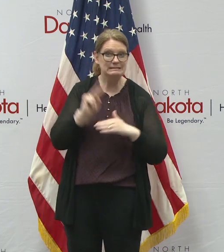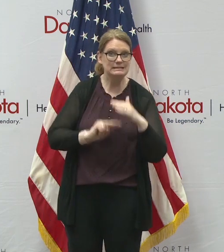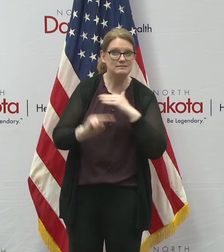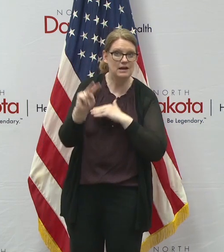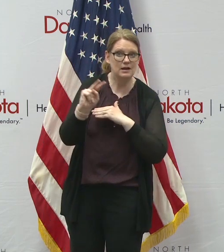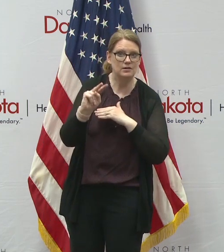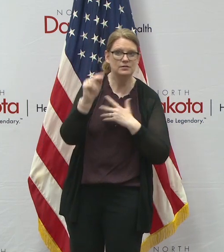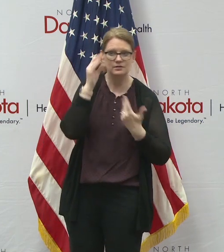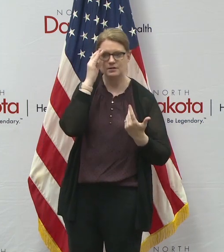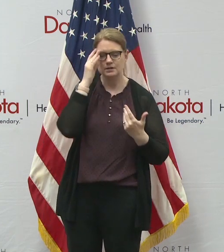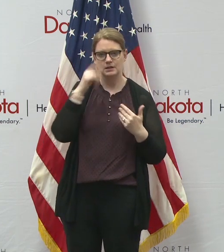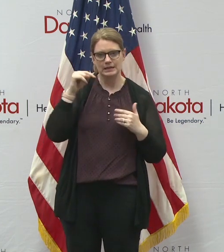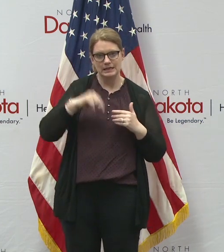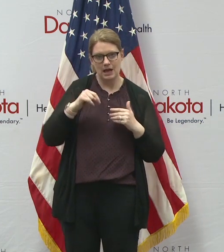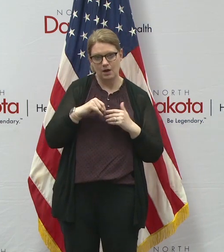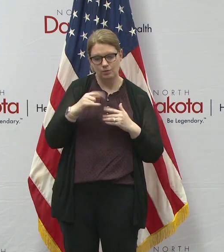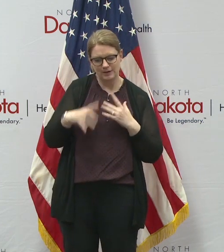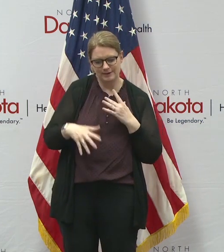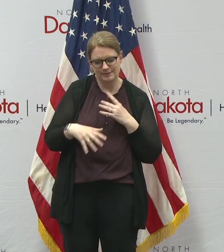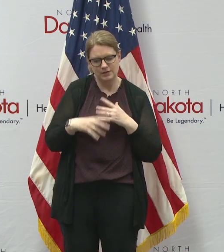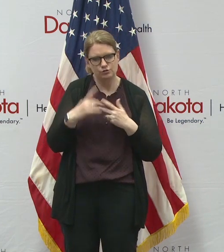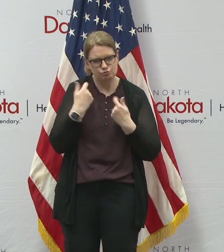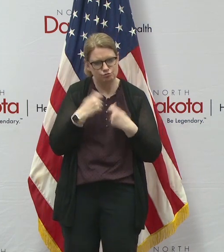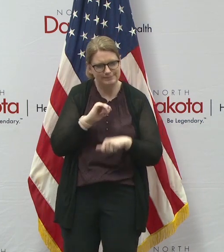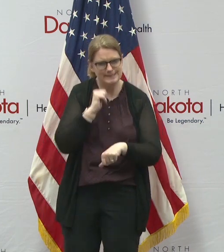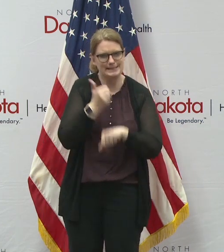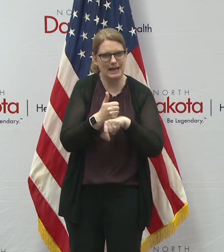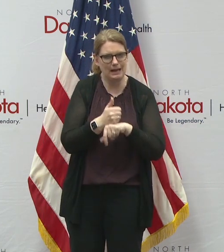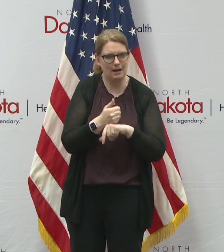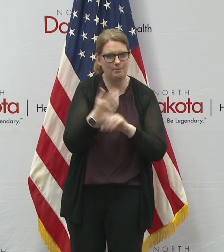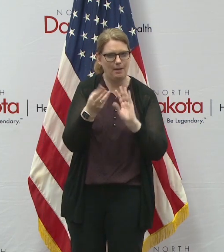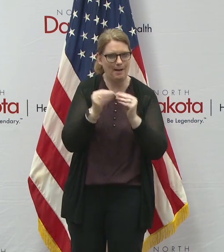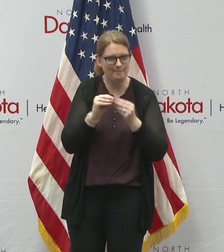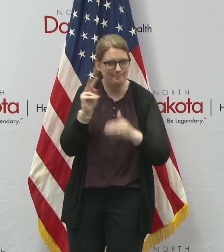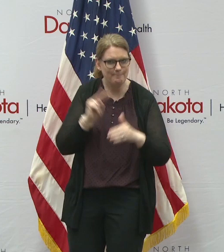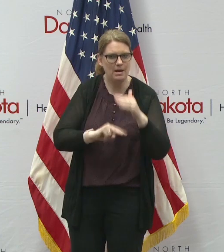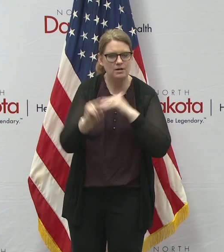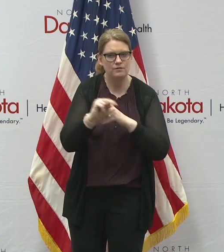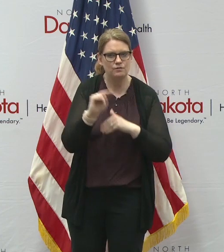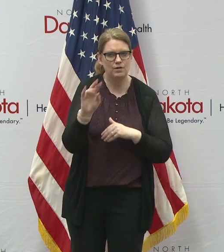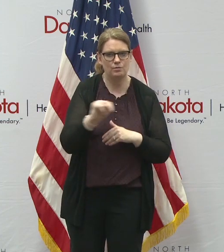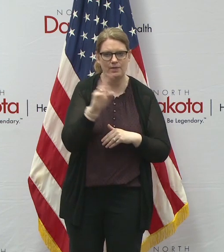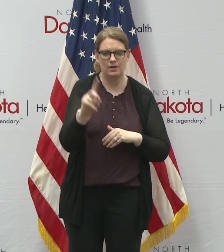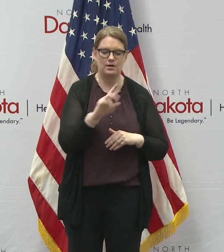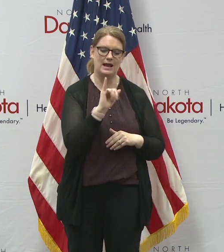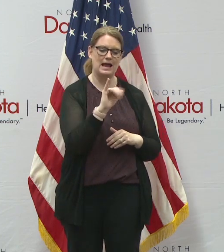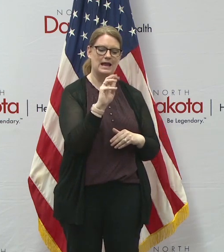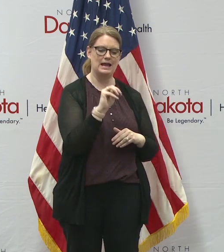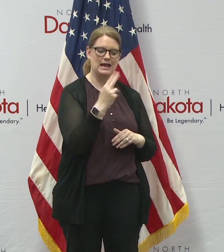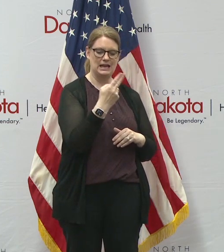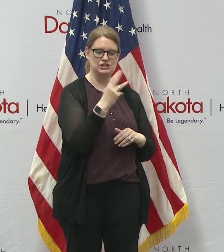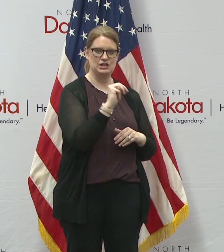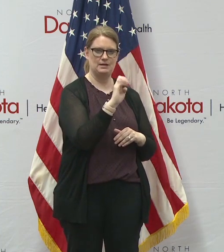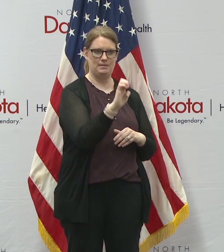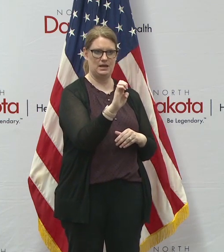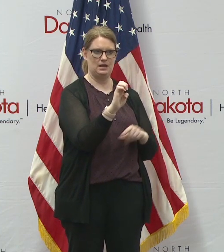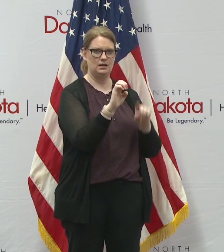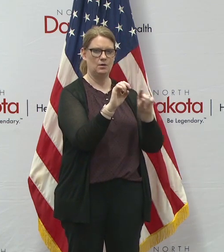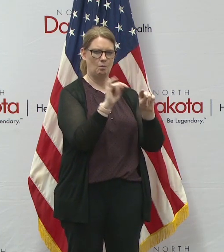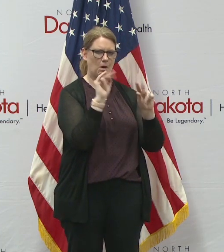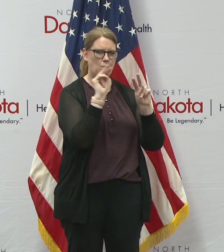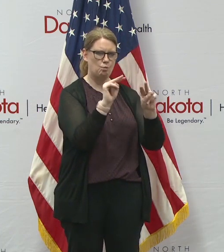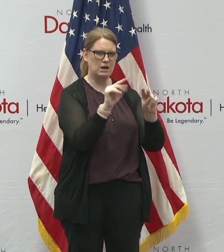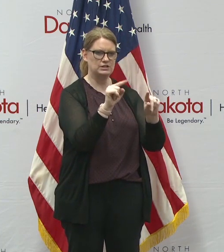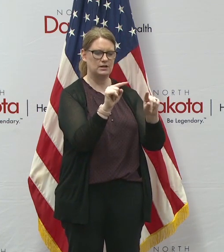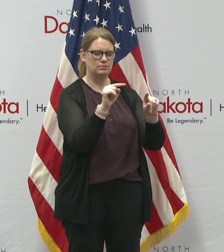multiple models. We're building a model for North Dakota. We were looking at the IHME model closely, which is why we instantly spotted that